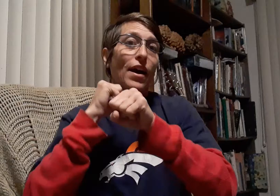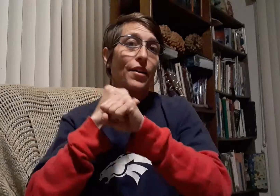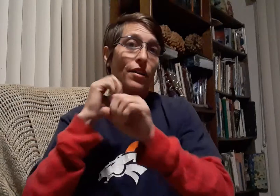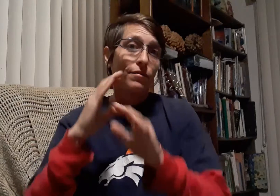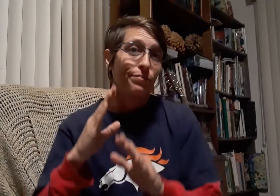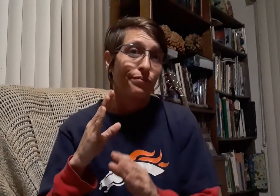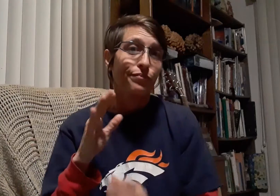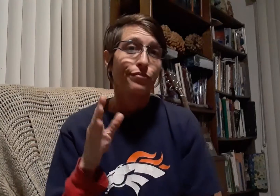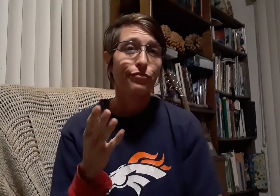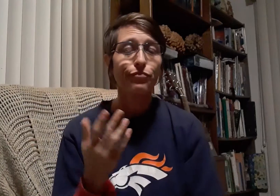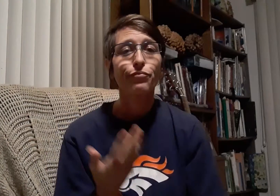fighter.